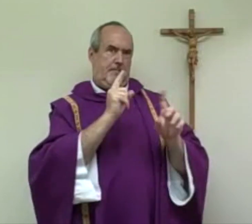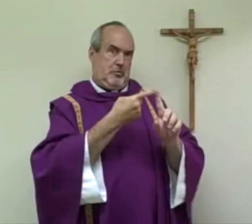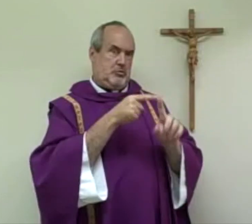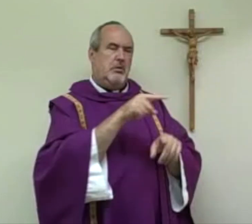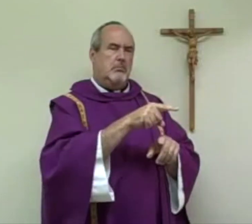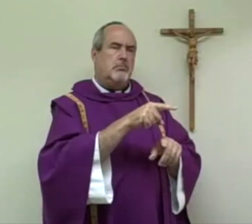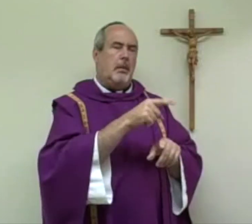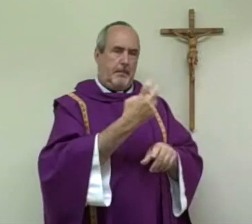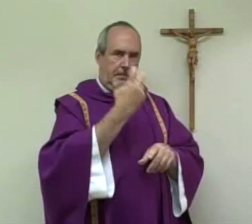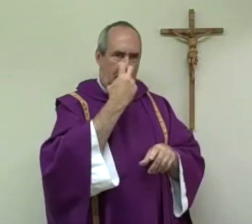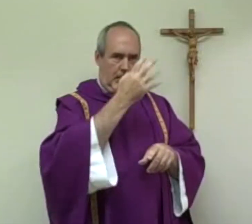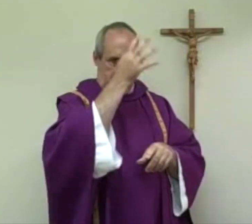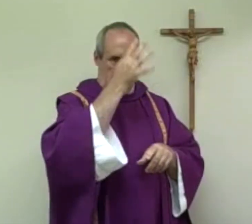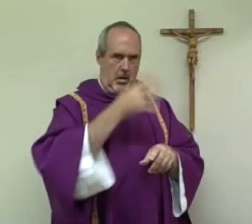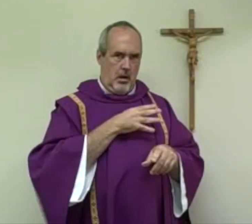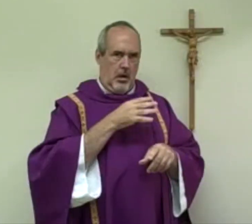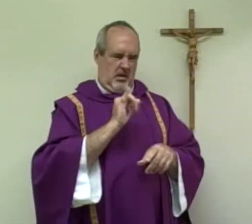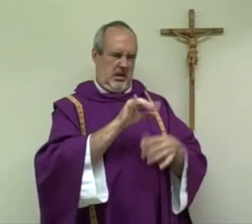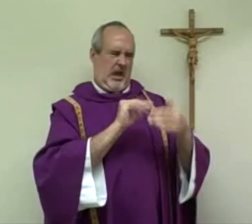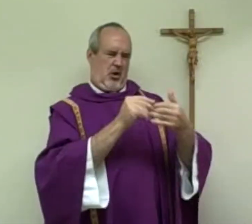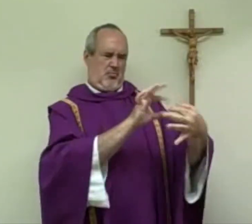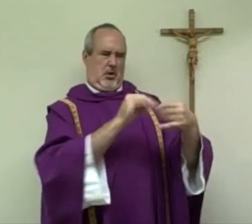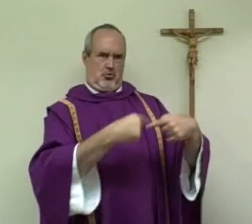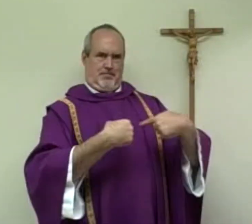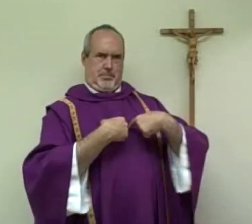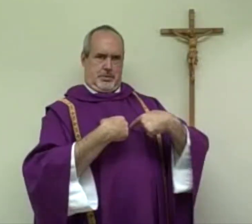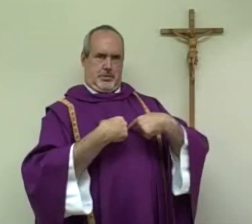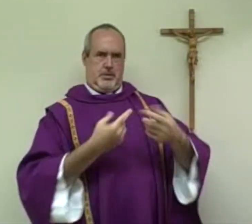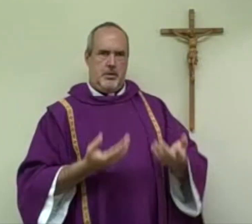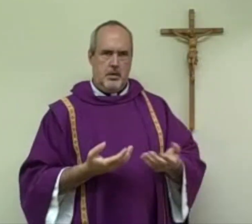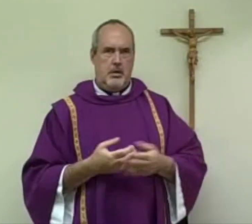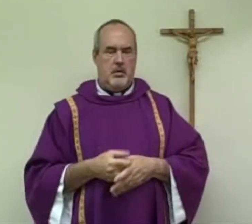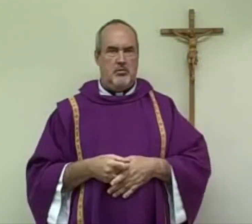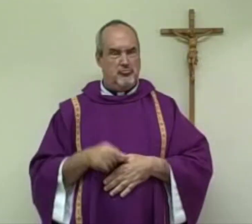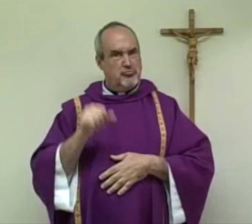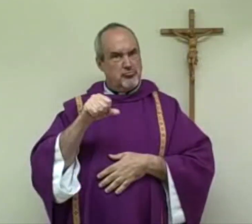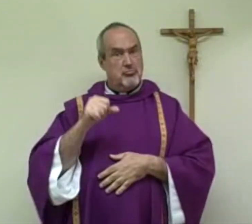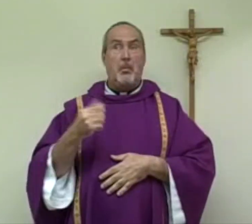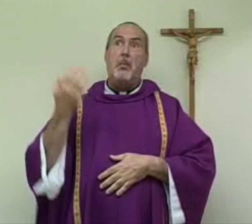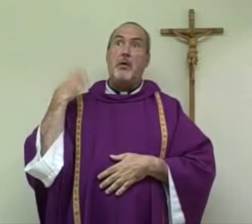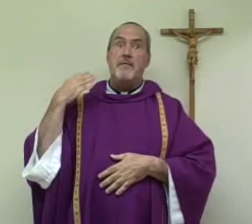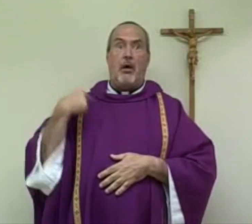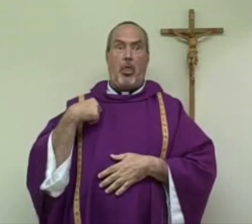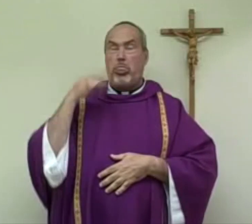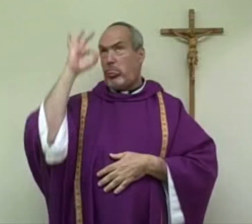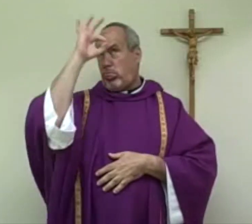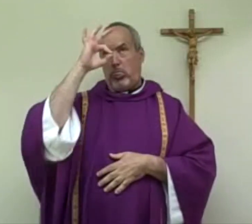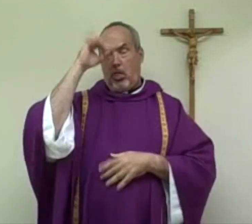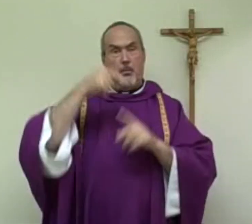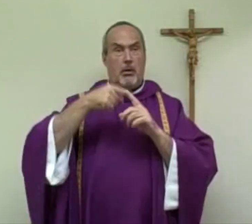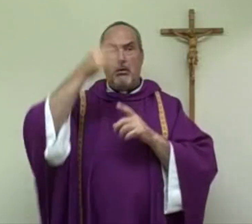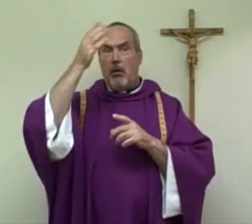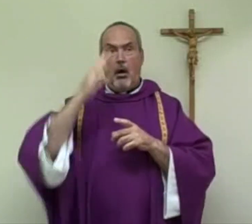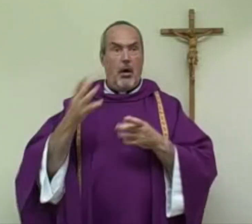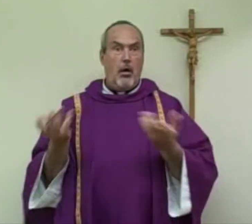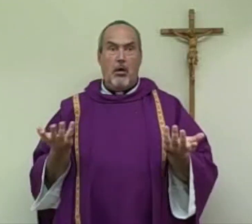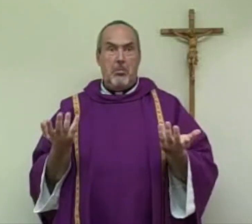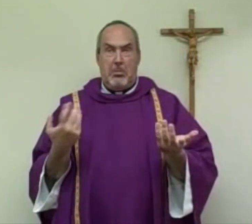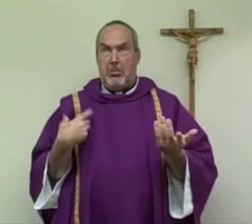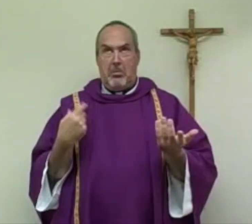So I'd like to focus first on the blind man and how that relates to me. You know, years ago, I really